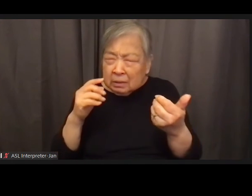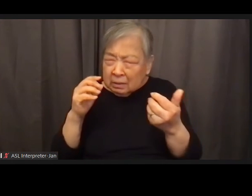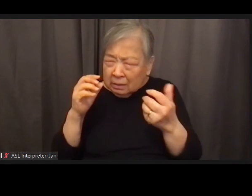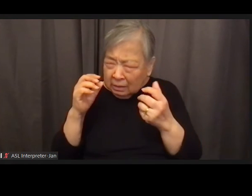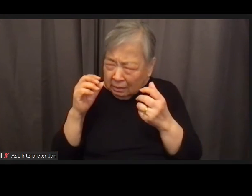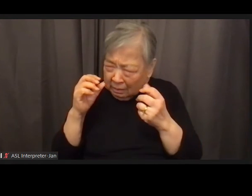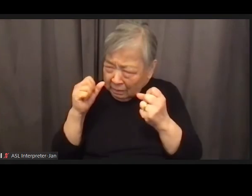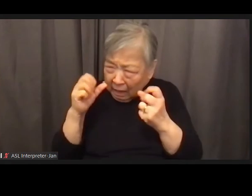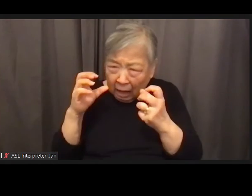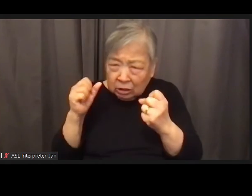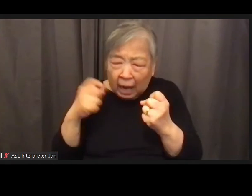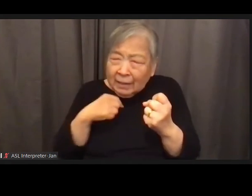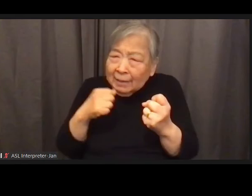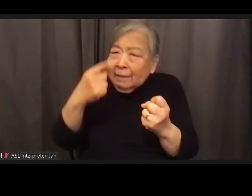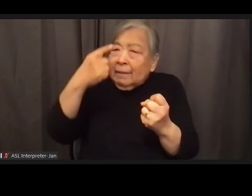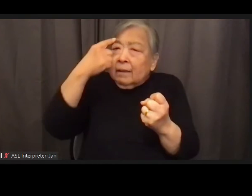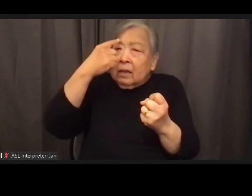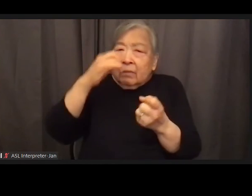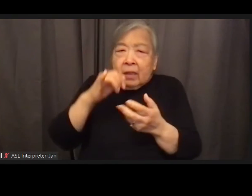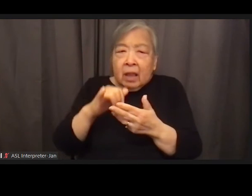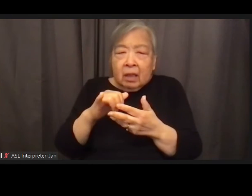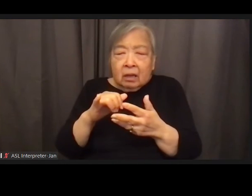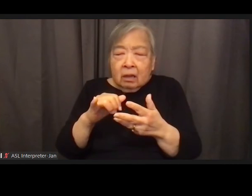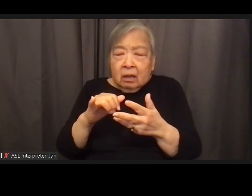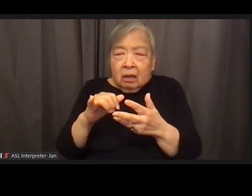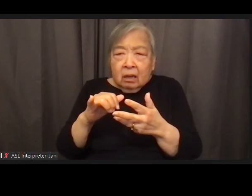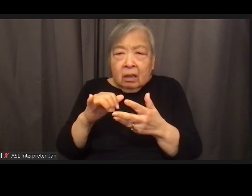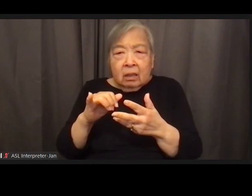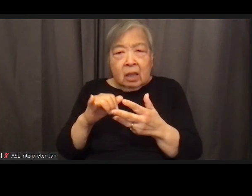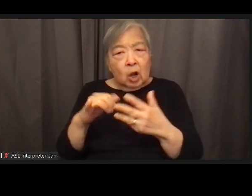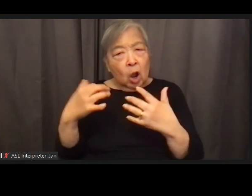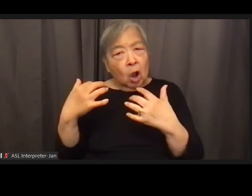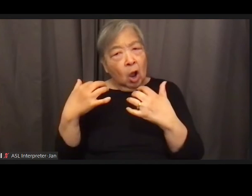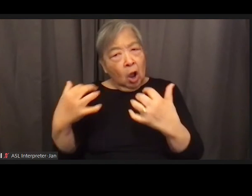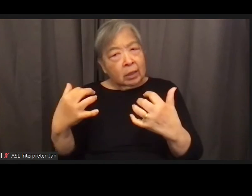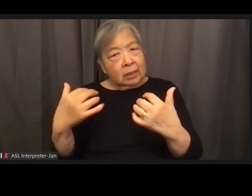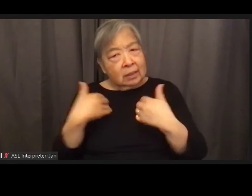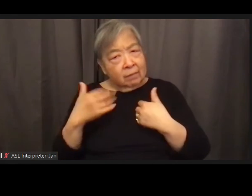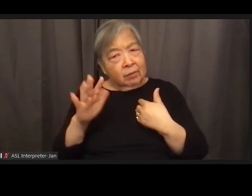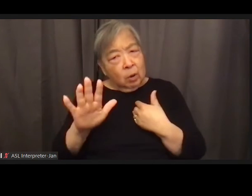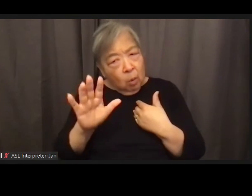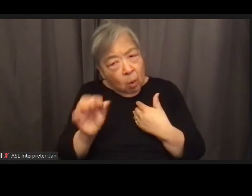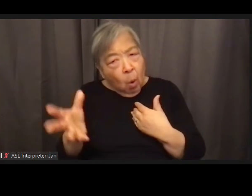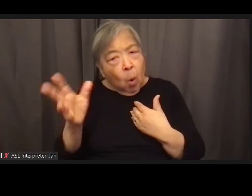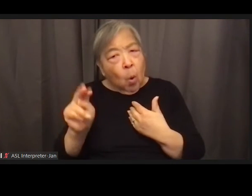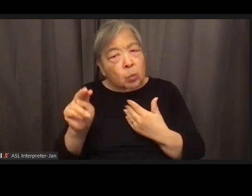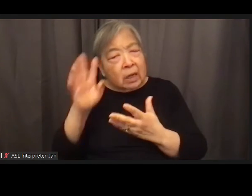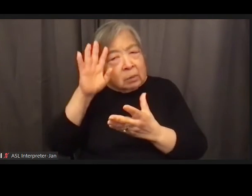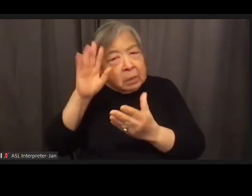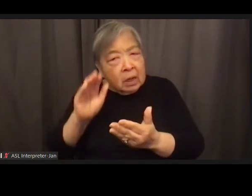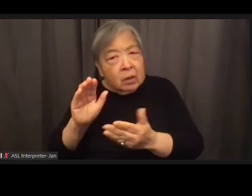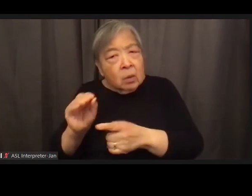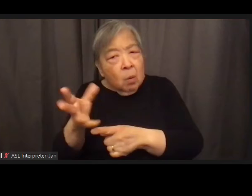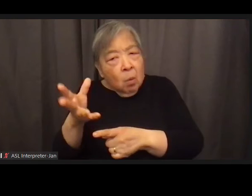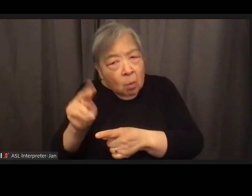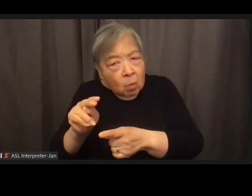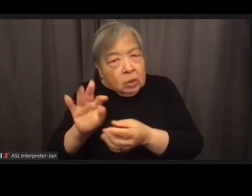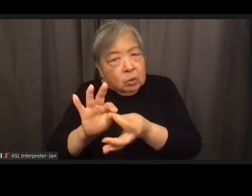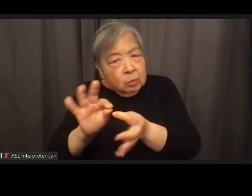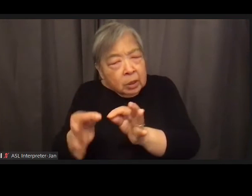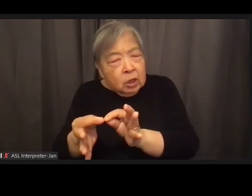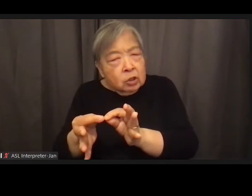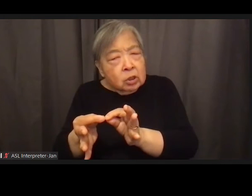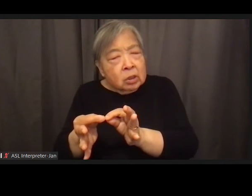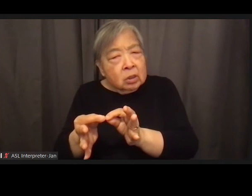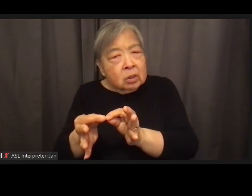I didn't think of that, that the audiences bring their own expectation and interpretation. So